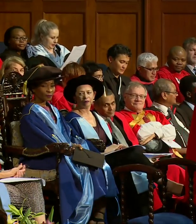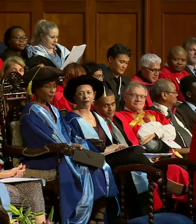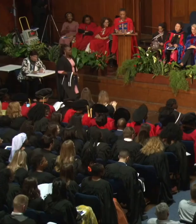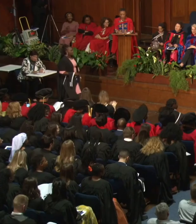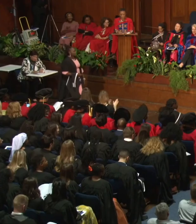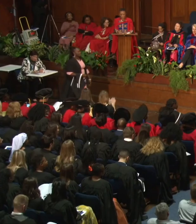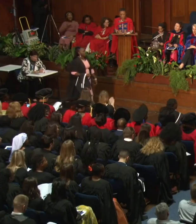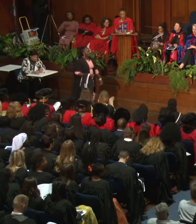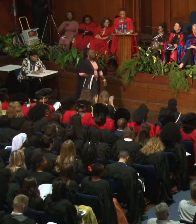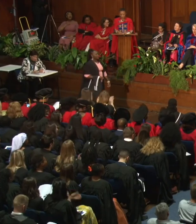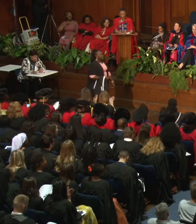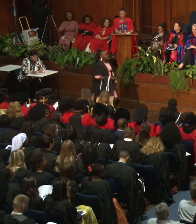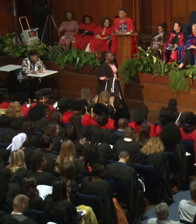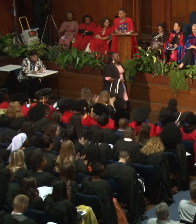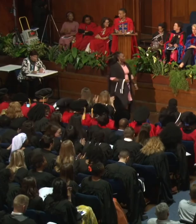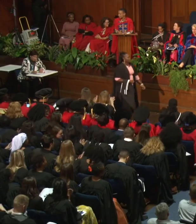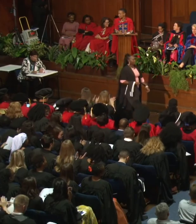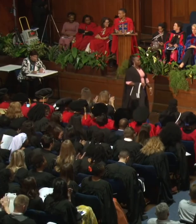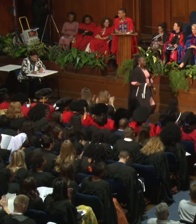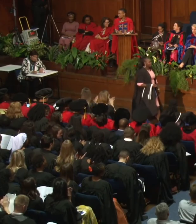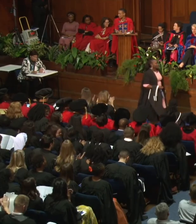Tandiwe Shumba.